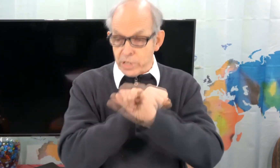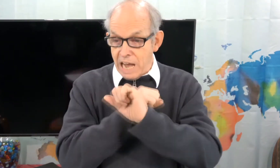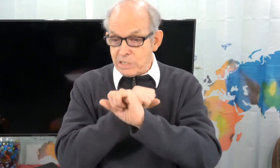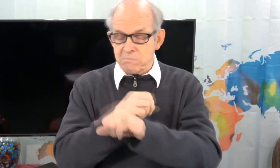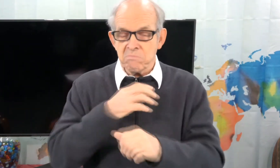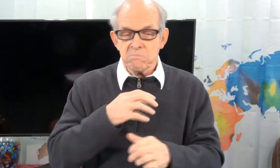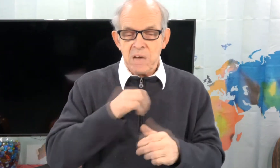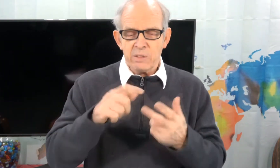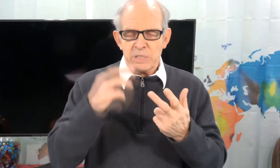protection,